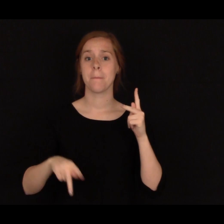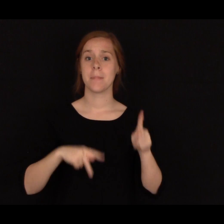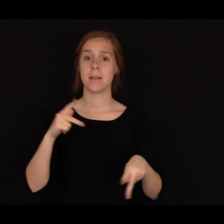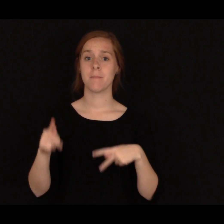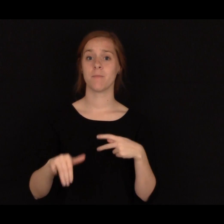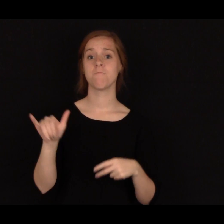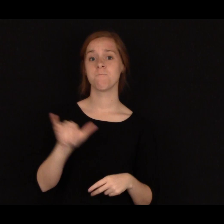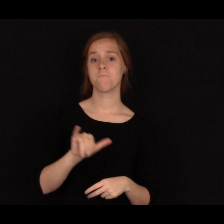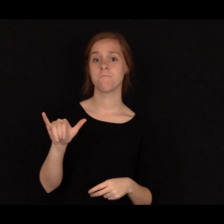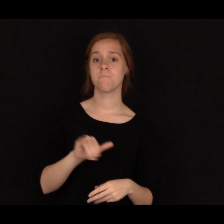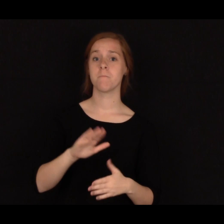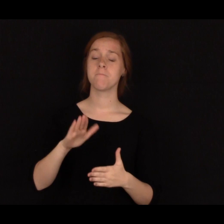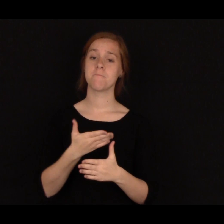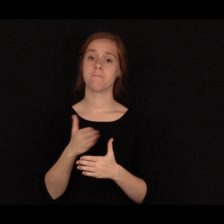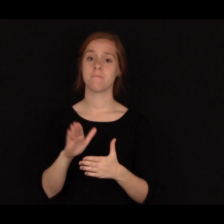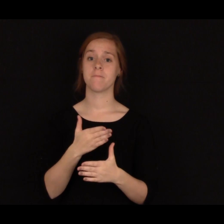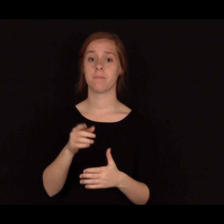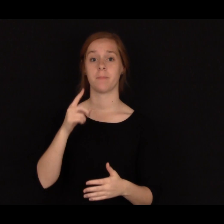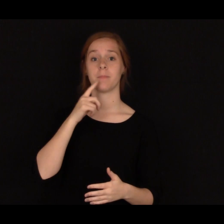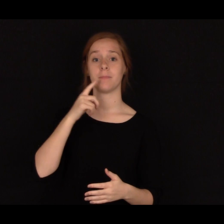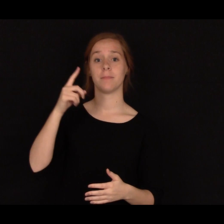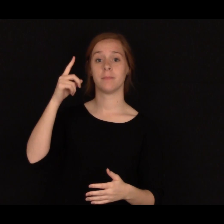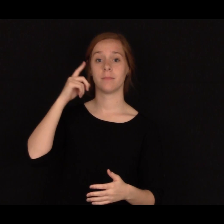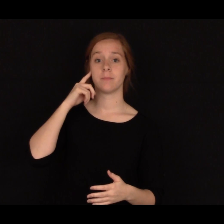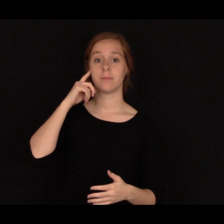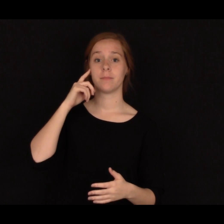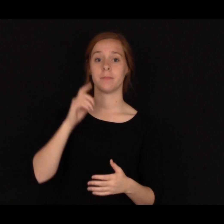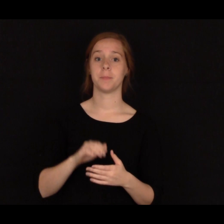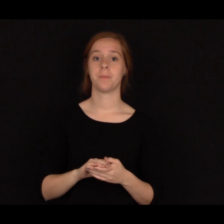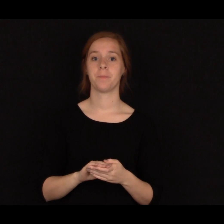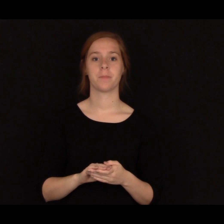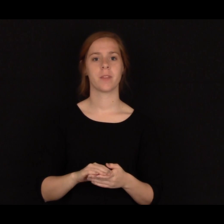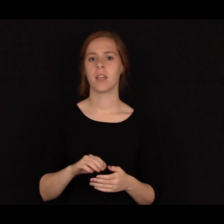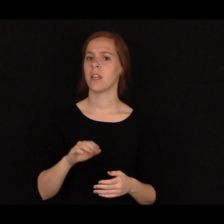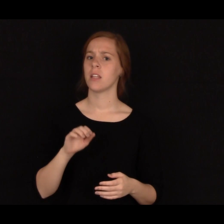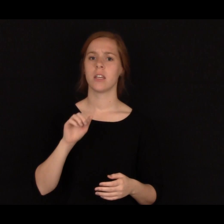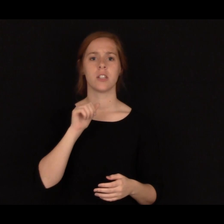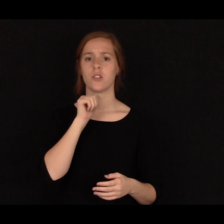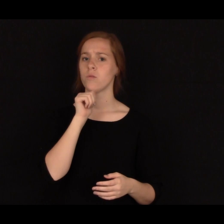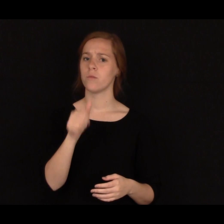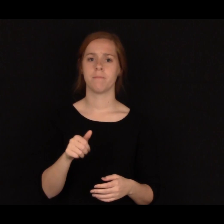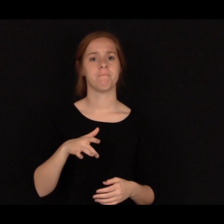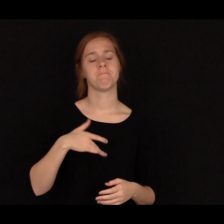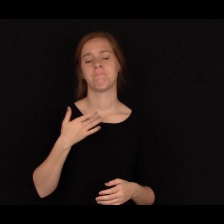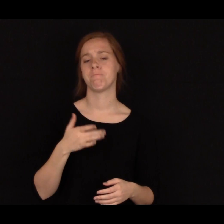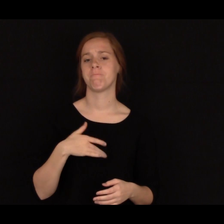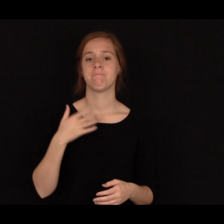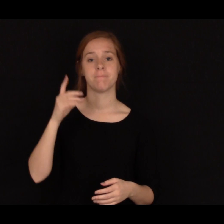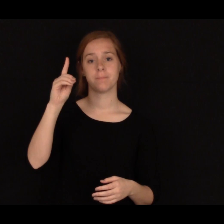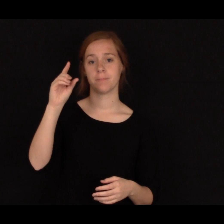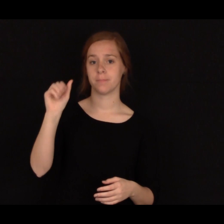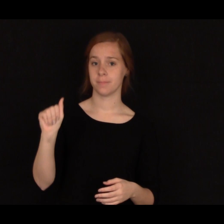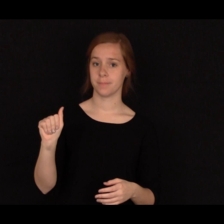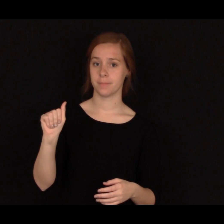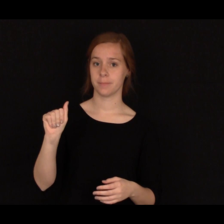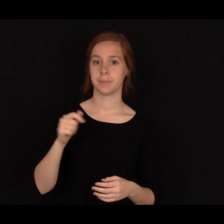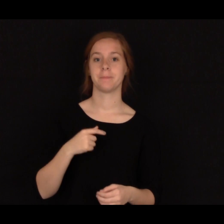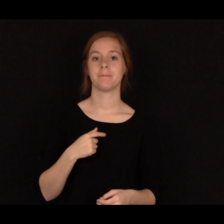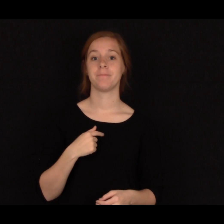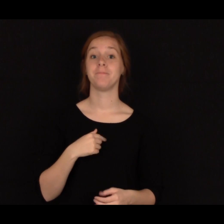They're with people who are the same as them and share being deaf. They're happy to be in the culture. They don't